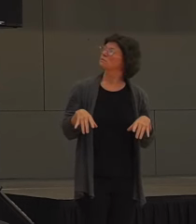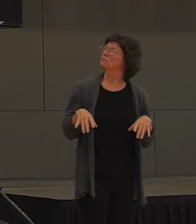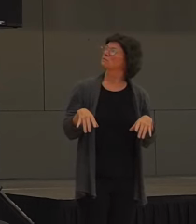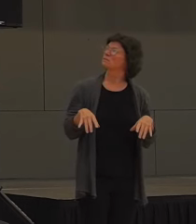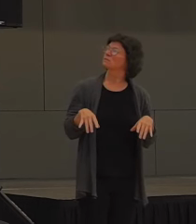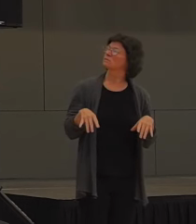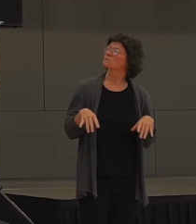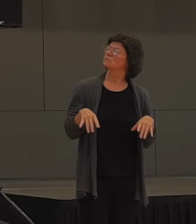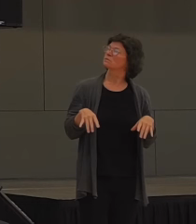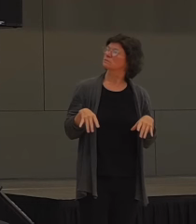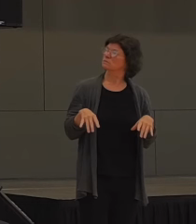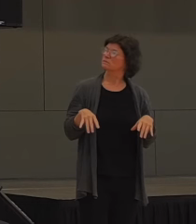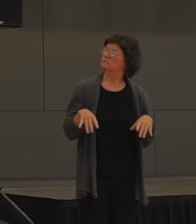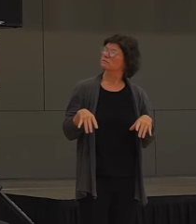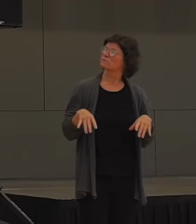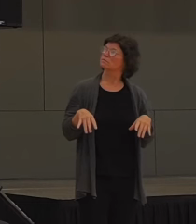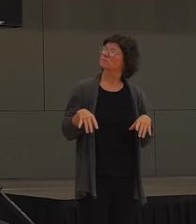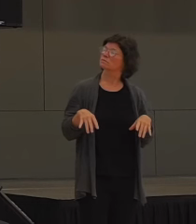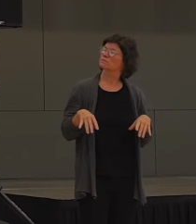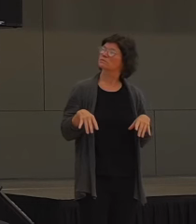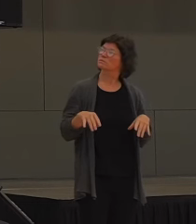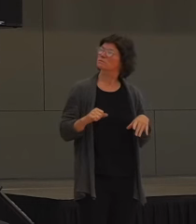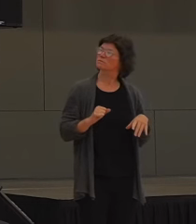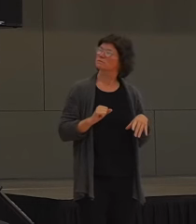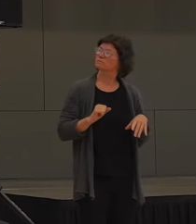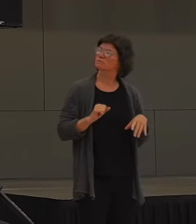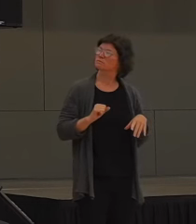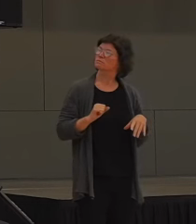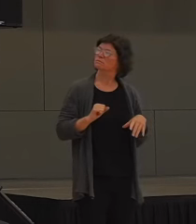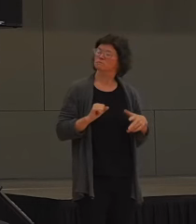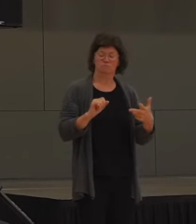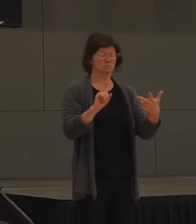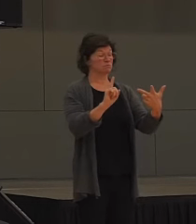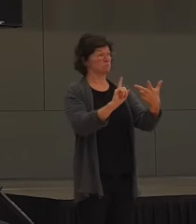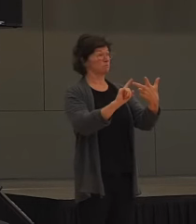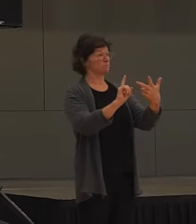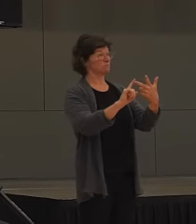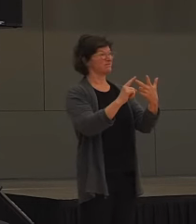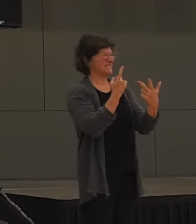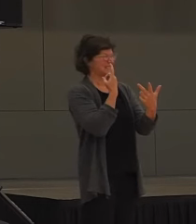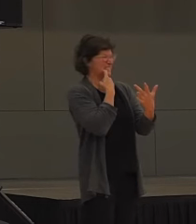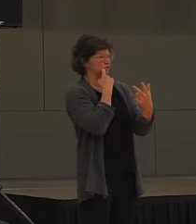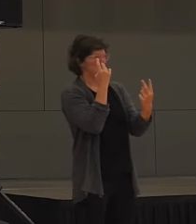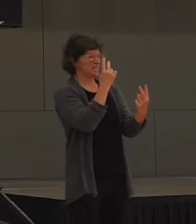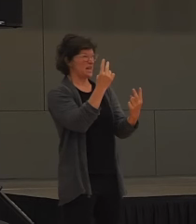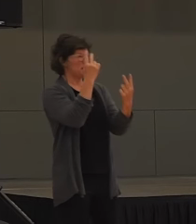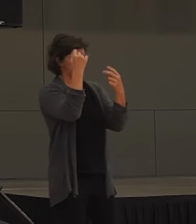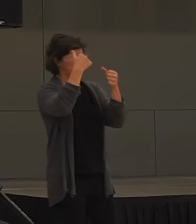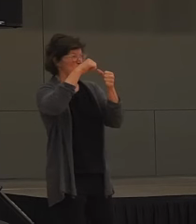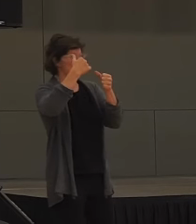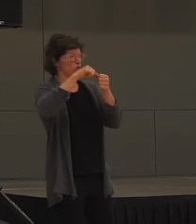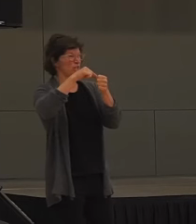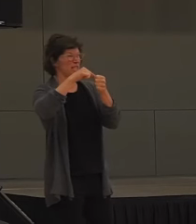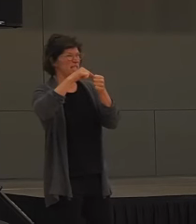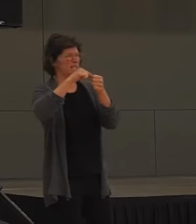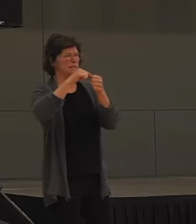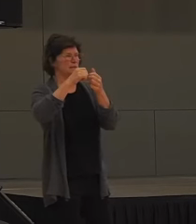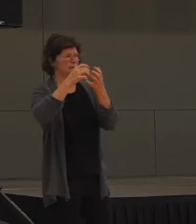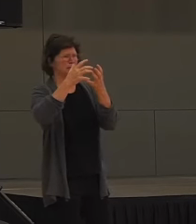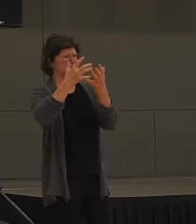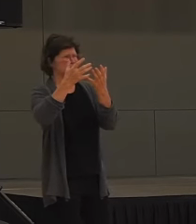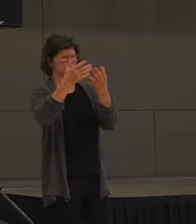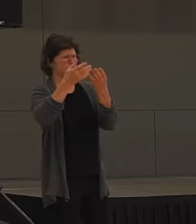is intact as compared to a notable decline in memories of recent events. Several